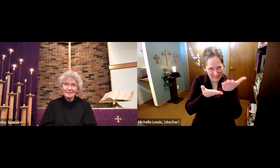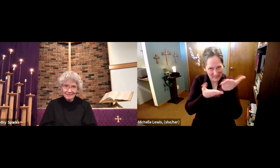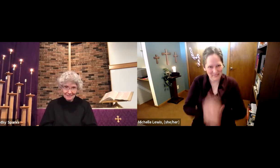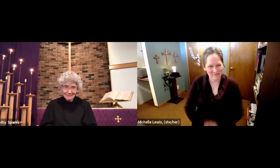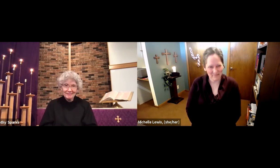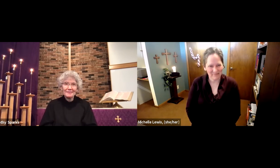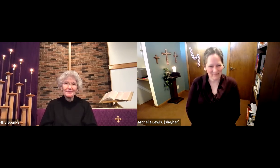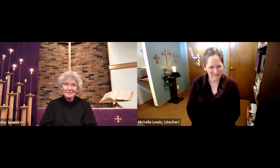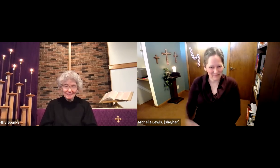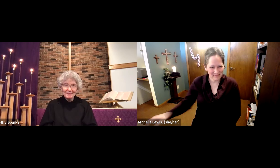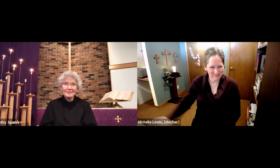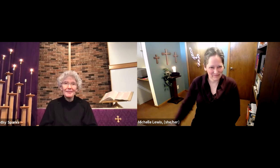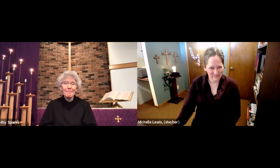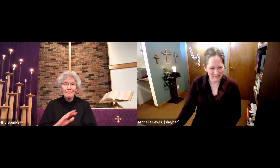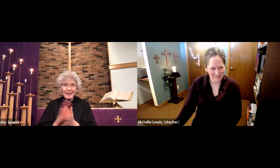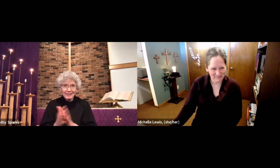Dorothy, peace be with you.